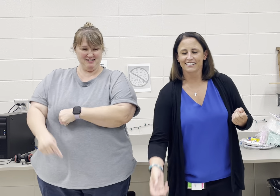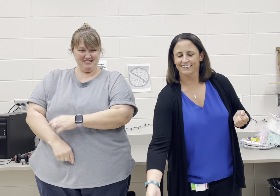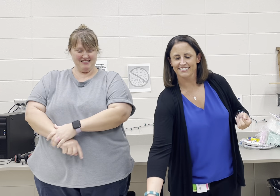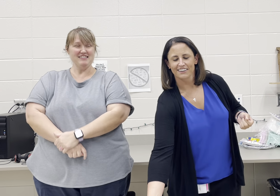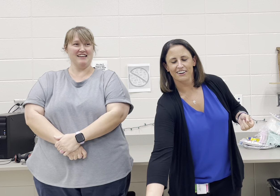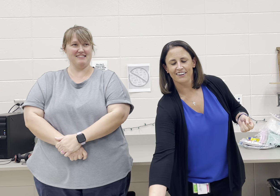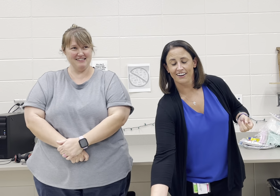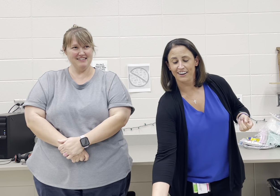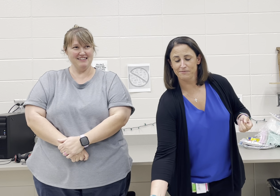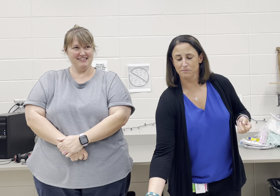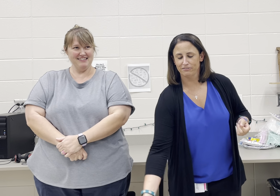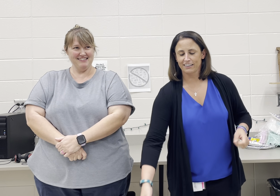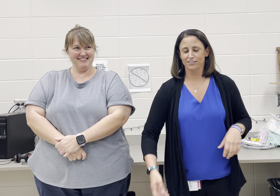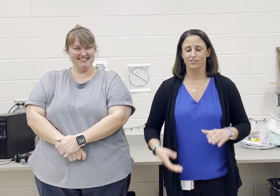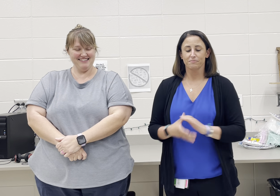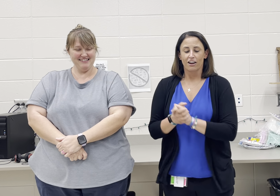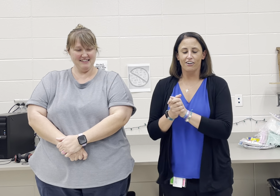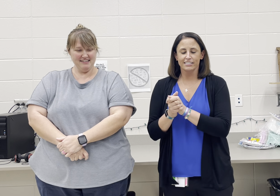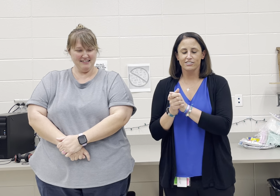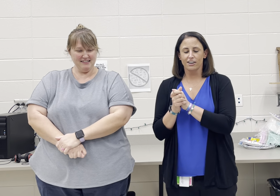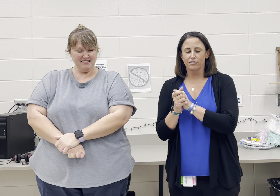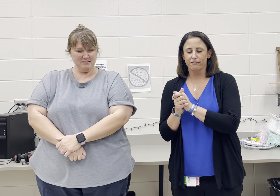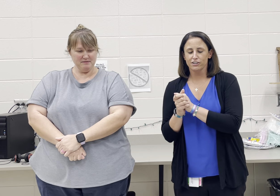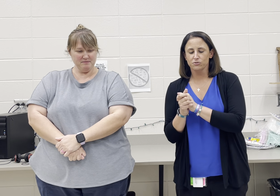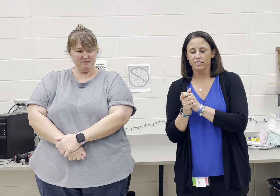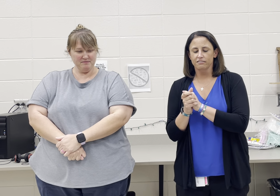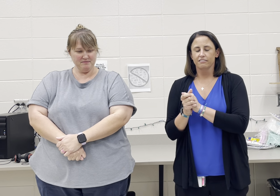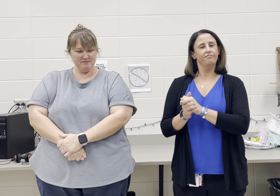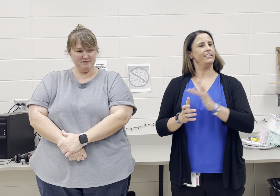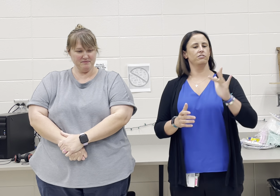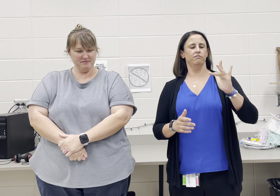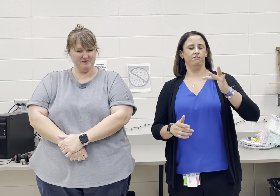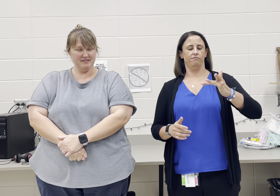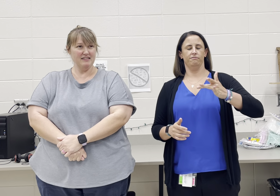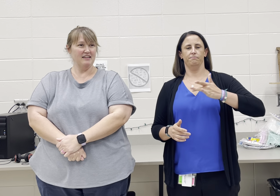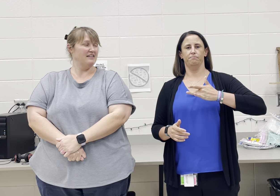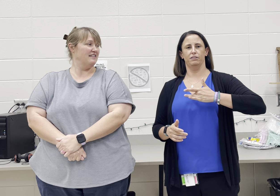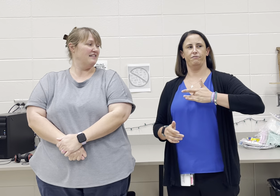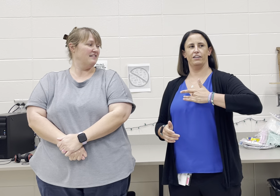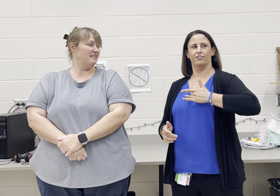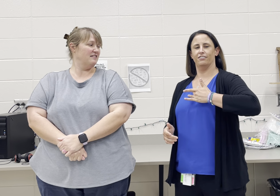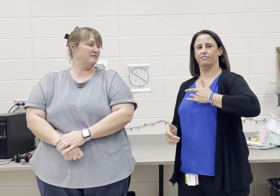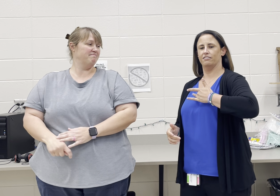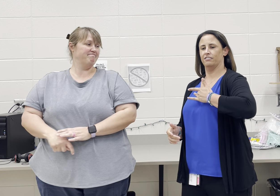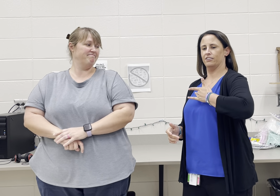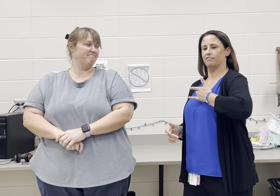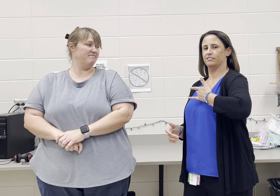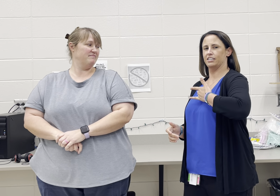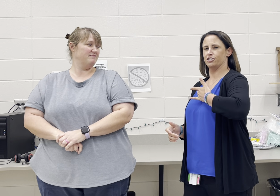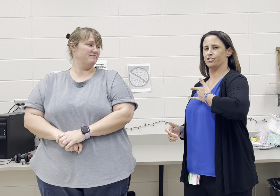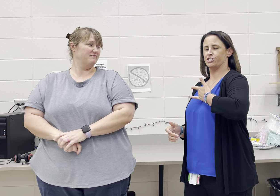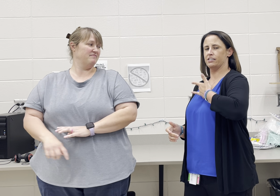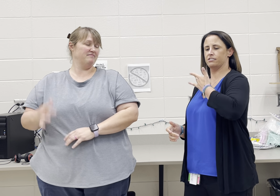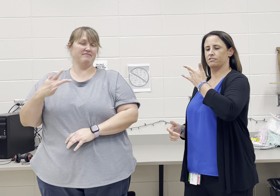Yes. Yes. I'm gonna move that closer. All right, so the first one, feel. Middle finger touches your chest,